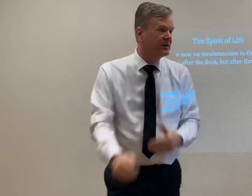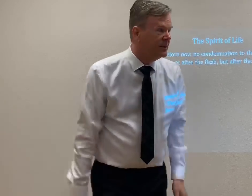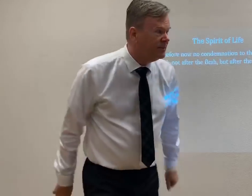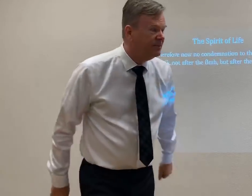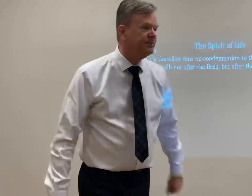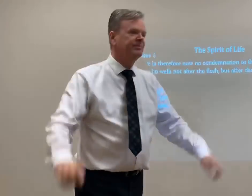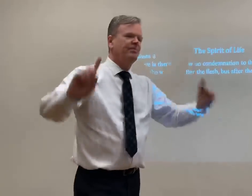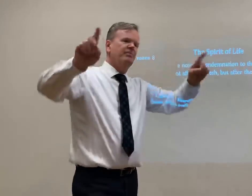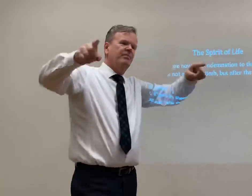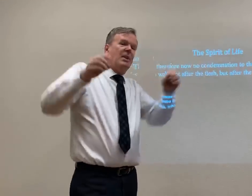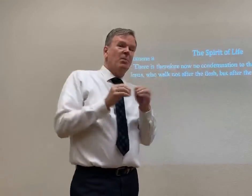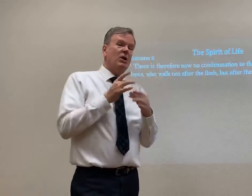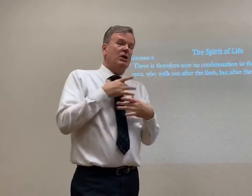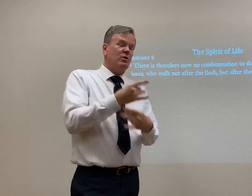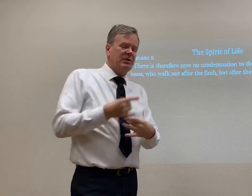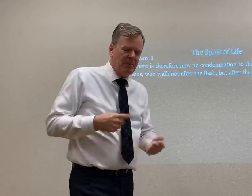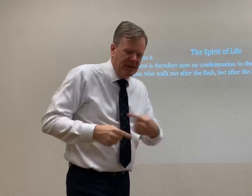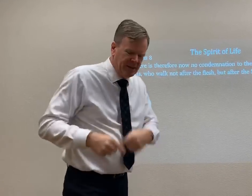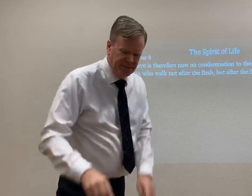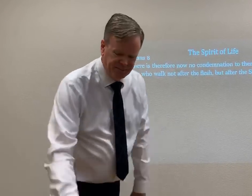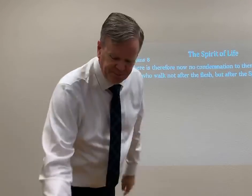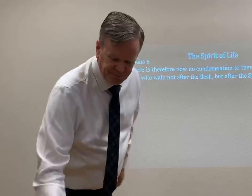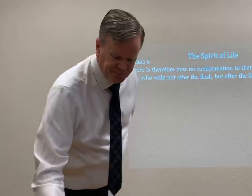Ready for the next slide? It gets more interesting.